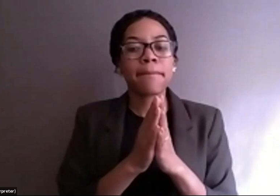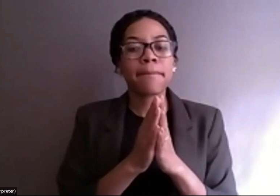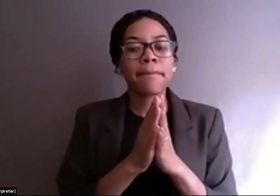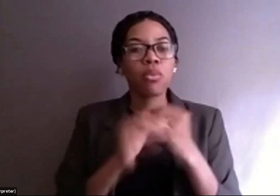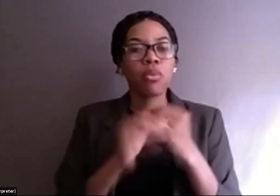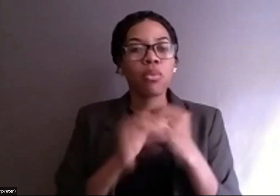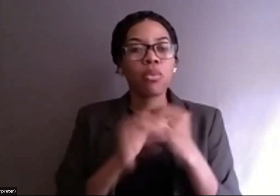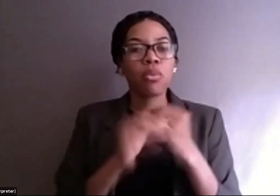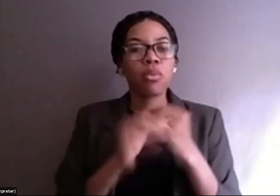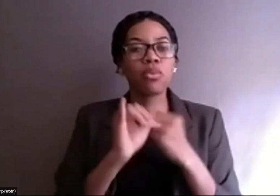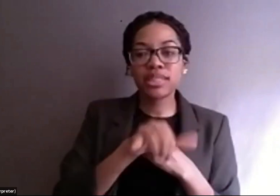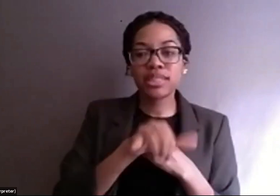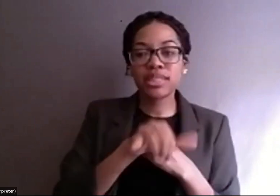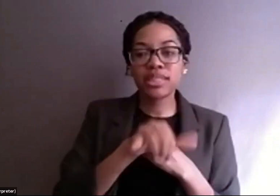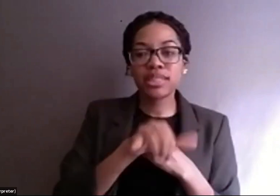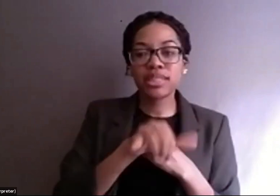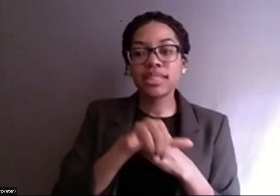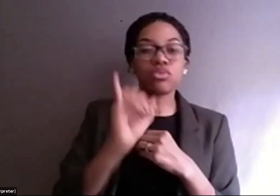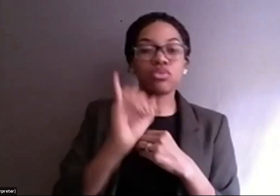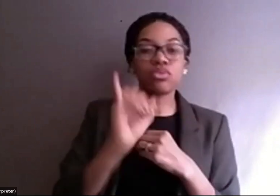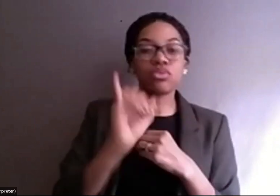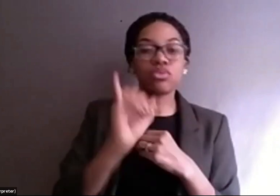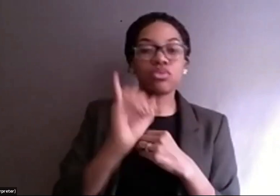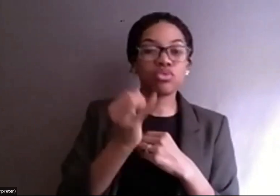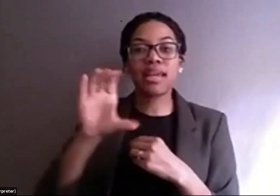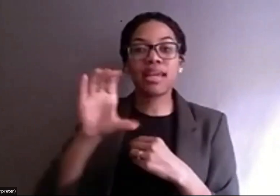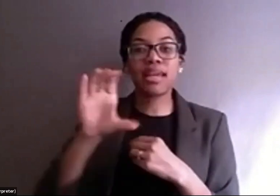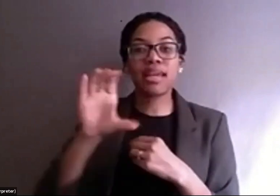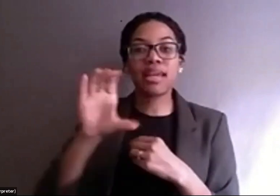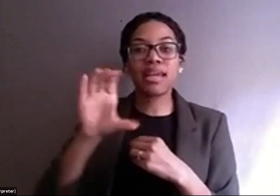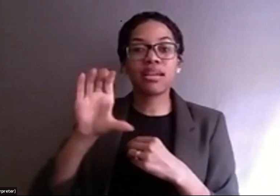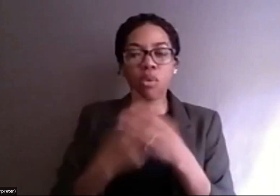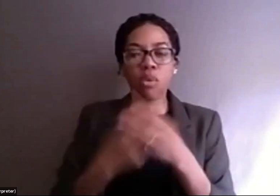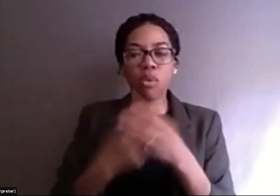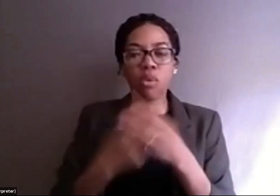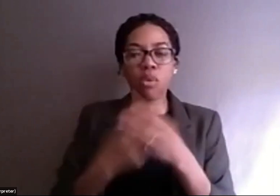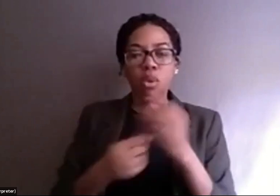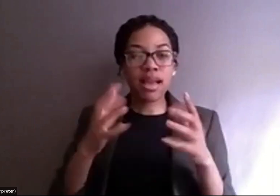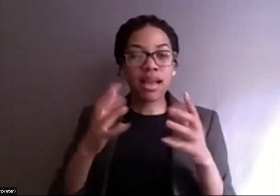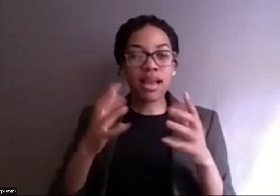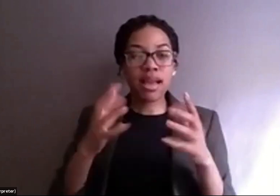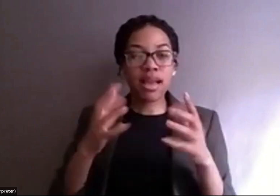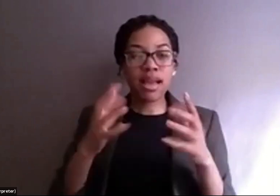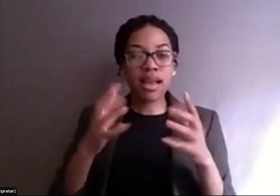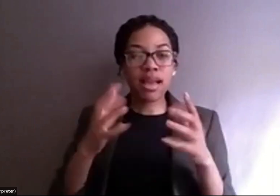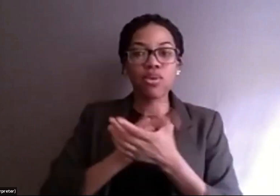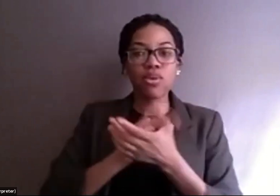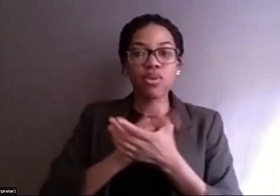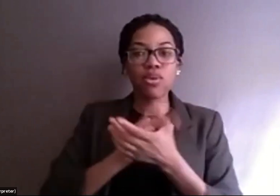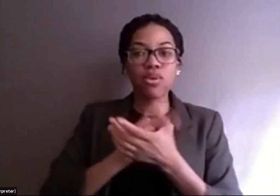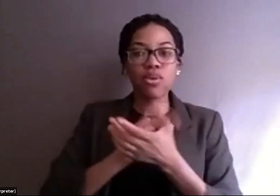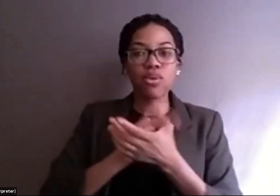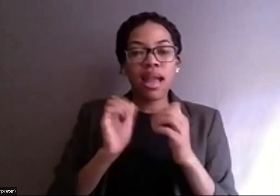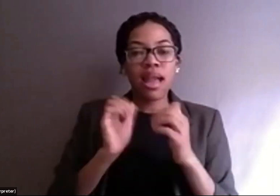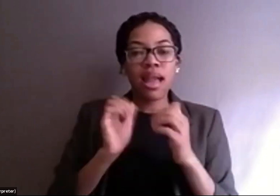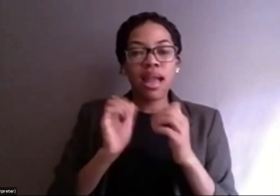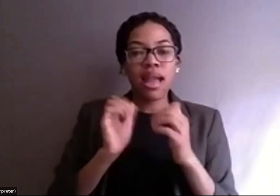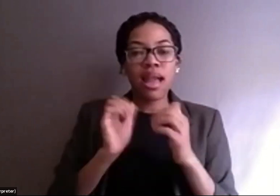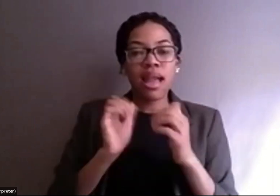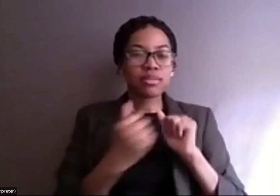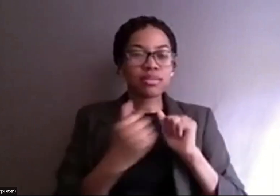give us like the microwave version and not the conventional oven, because we got a couple other questions too. Yeah. My sense